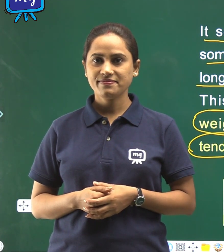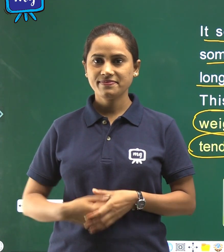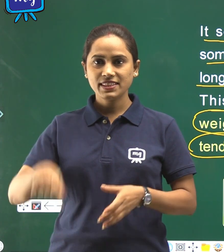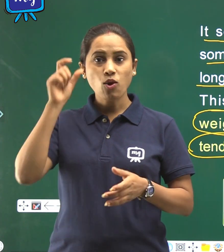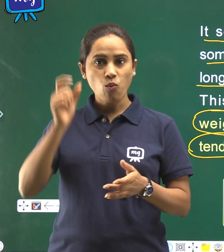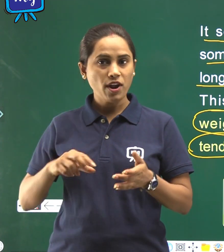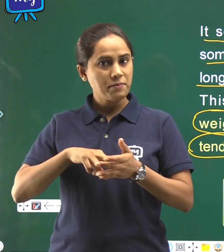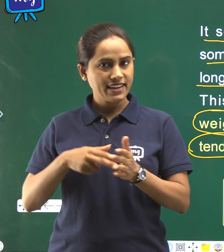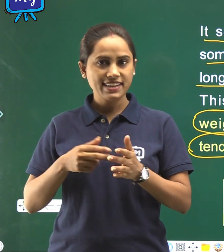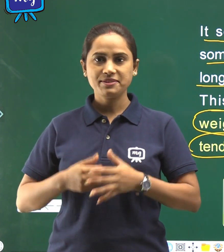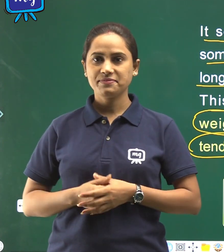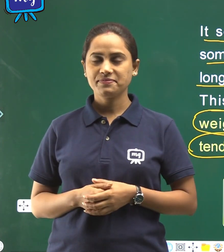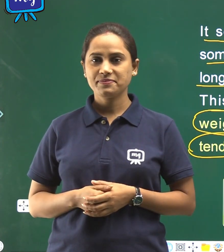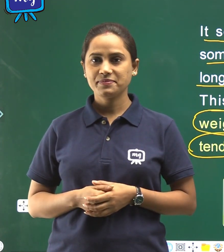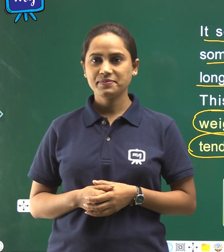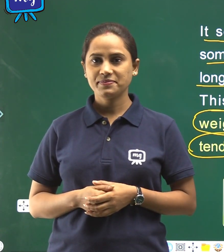Word meaning: